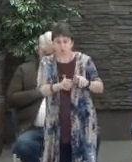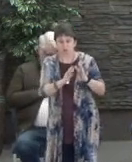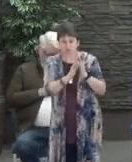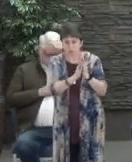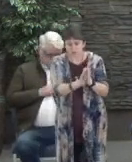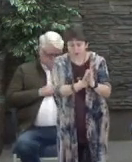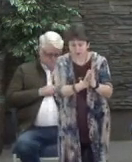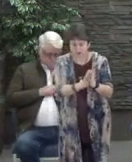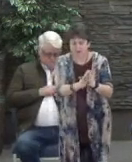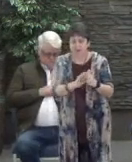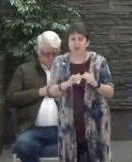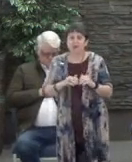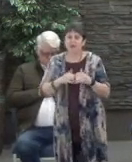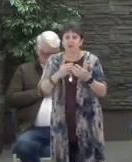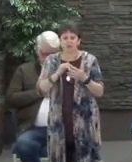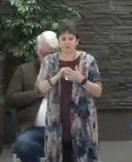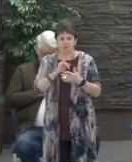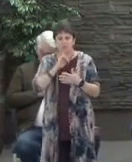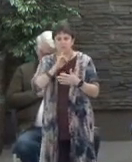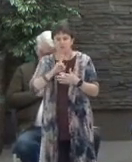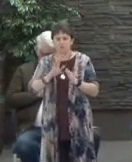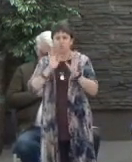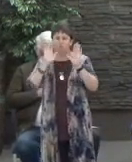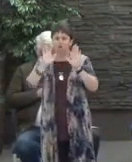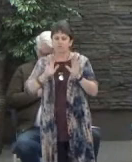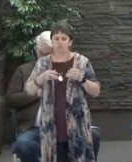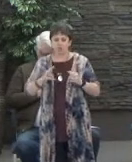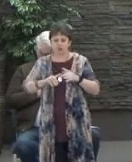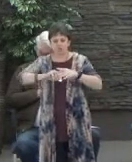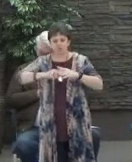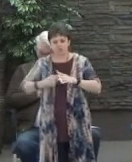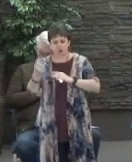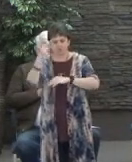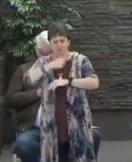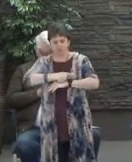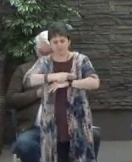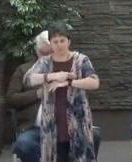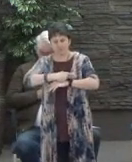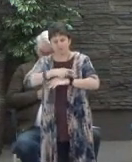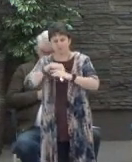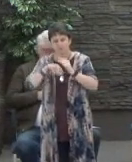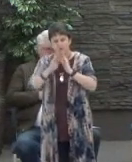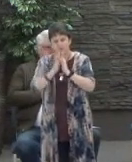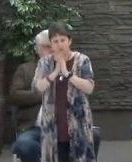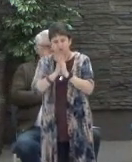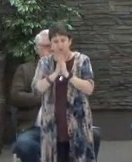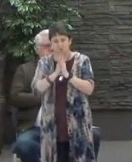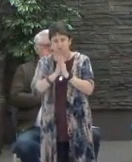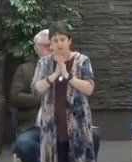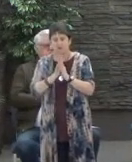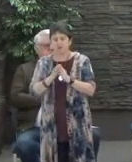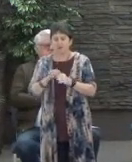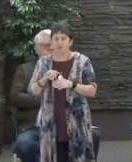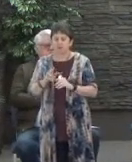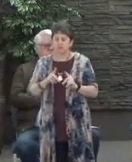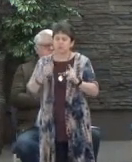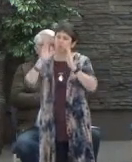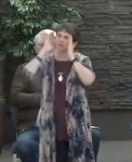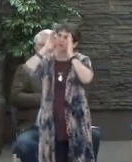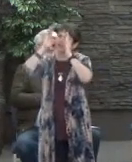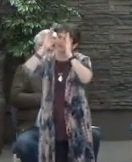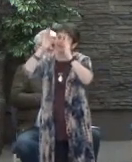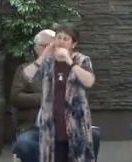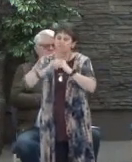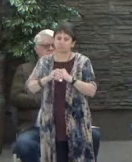pray, and how that really is a great way to start your day in prayer. They were listening. We see a